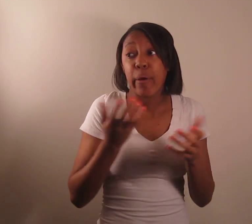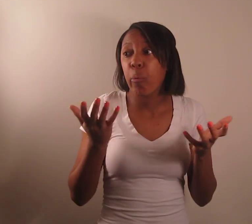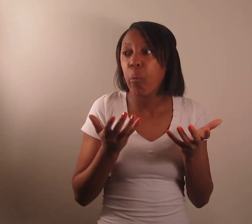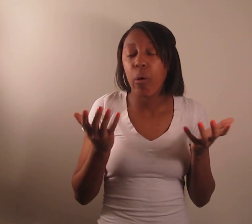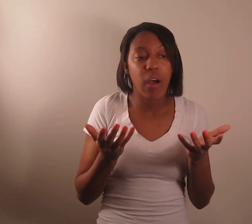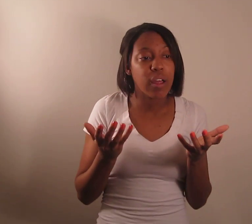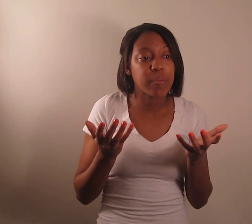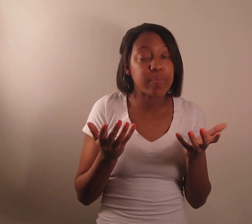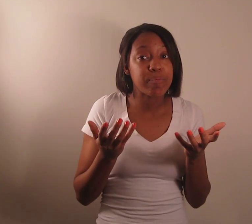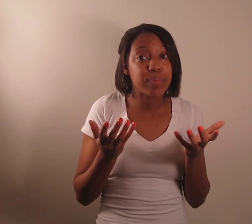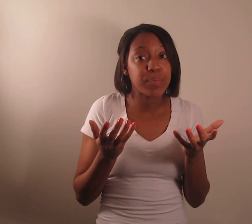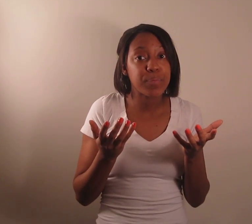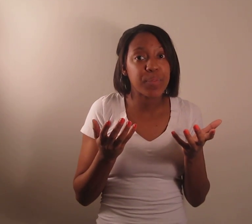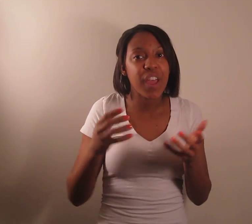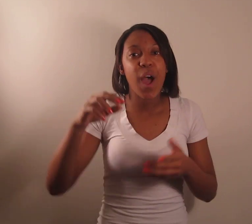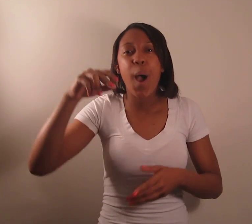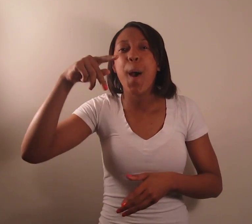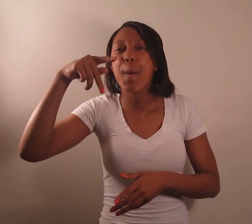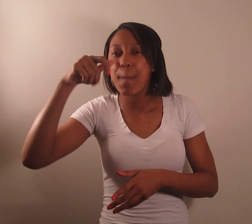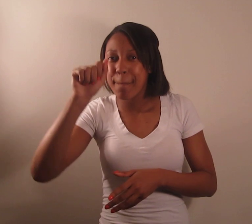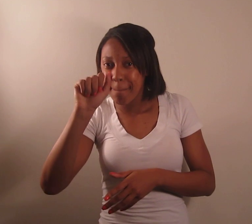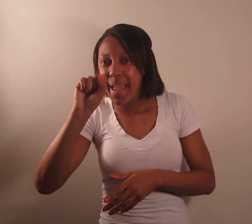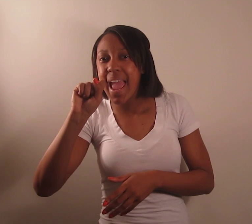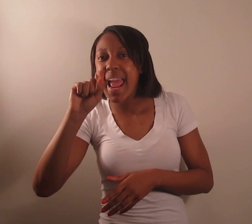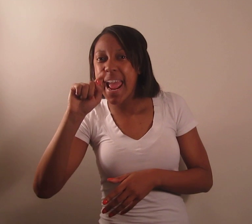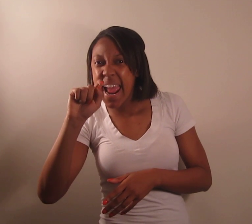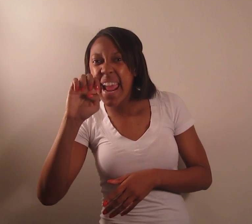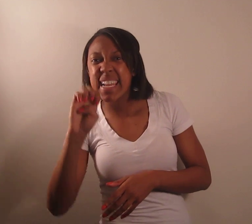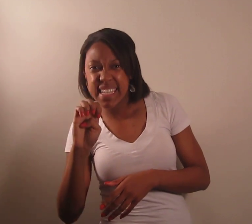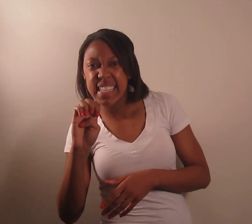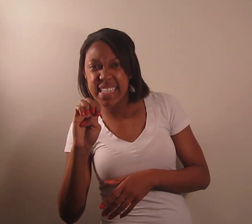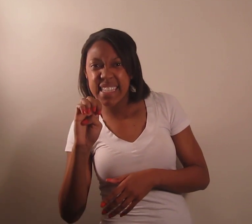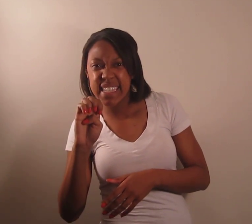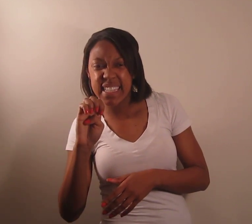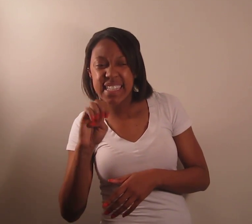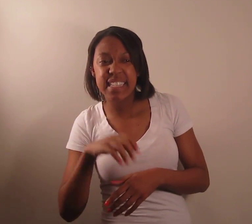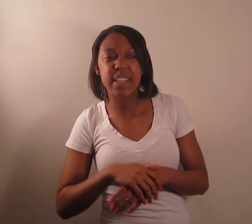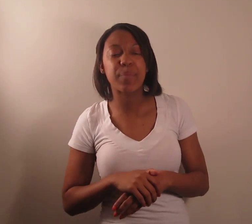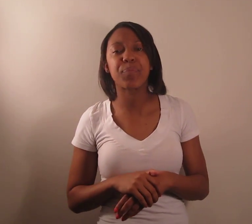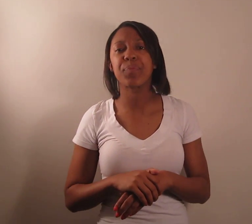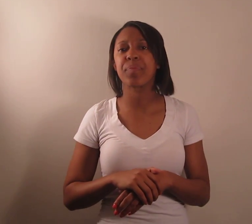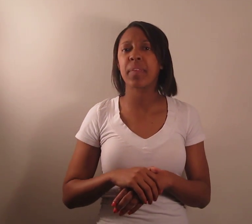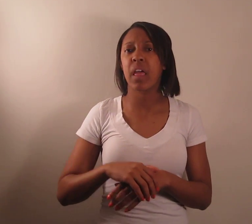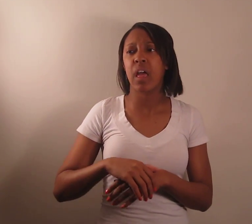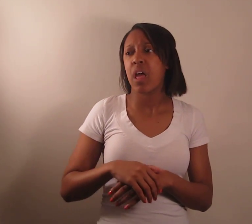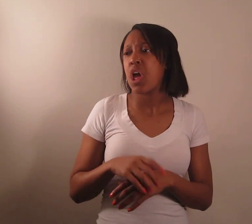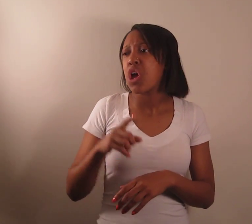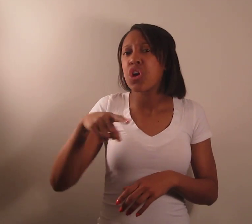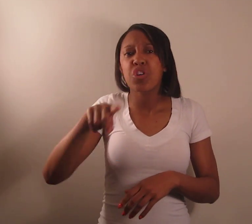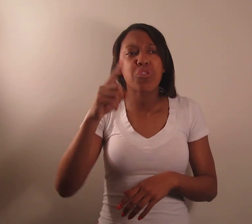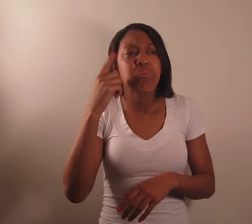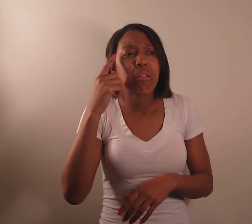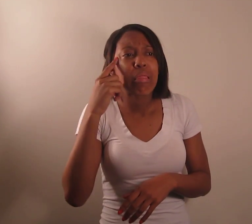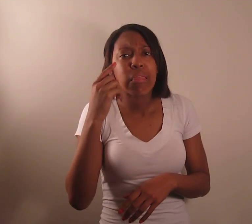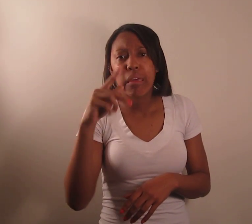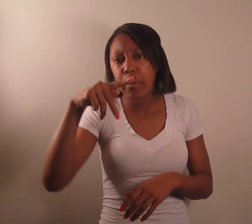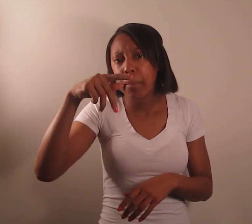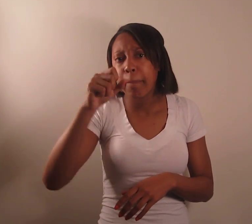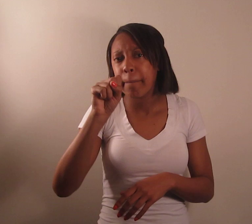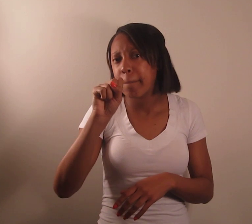going to be making paste. And I'm wondering, what do you think I'm talking about by paste? Hamilton?